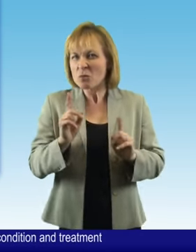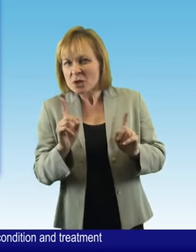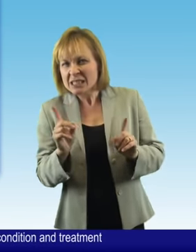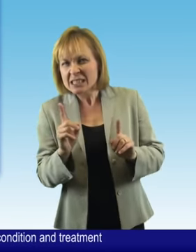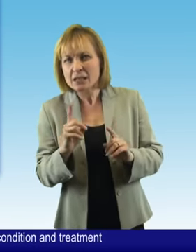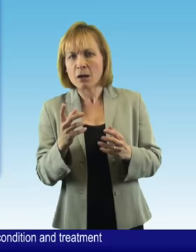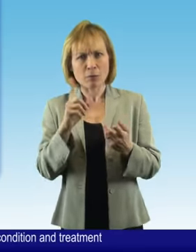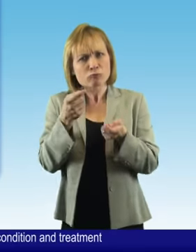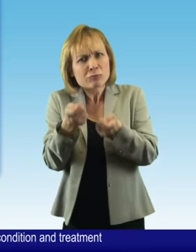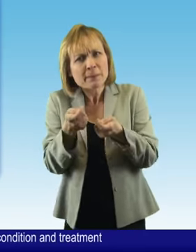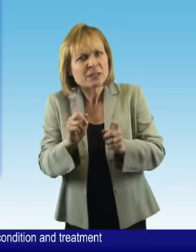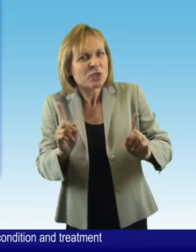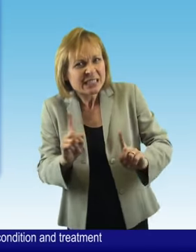medical condition and treatment,